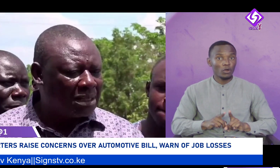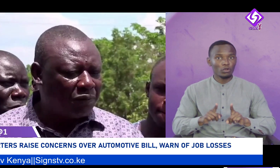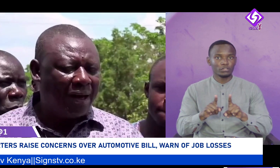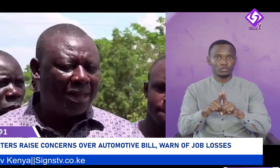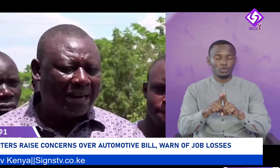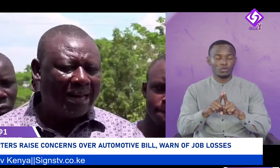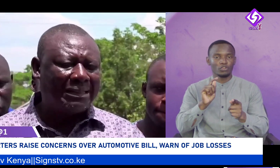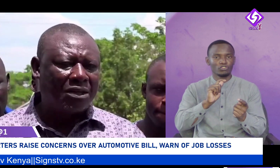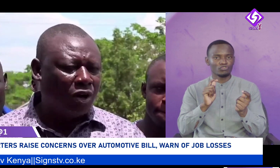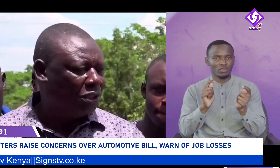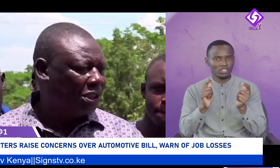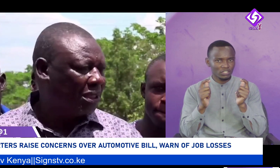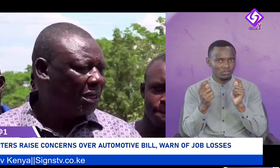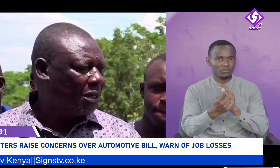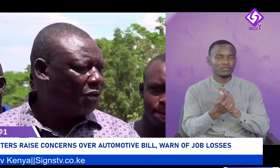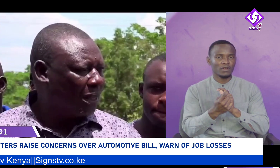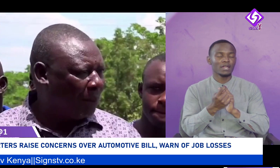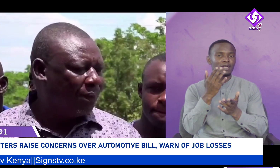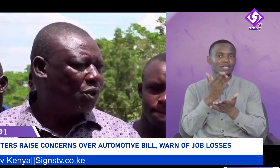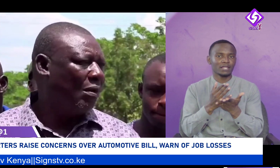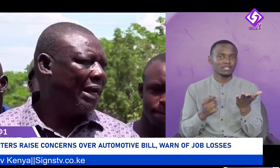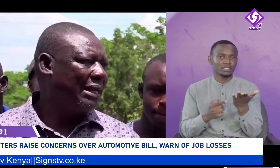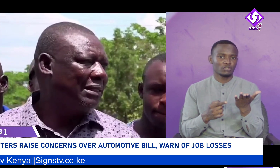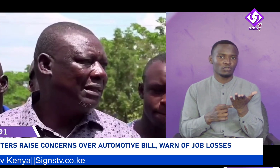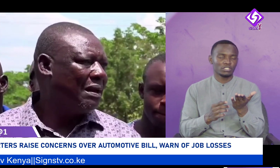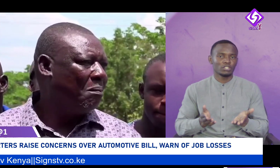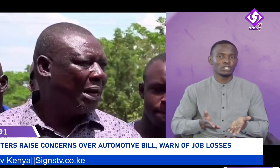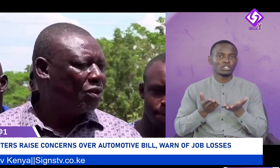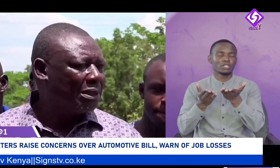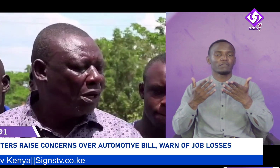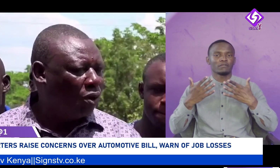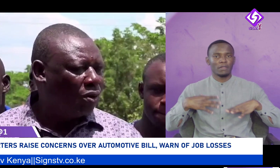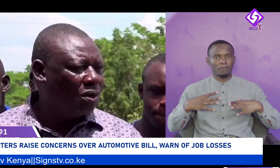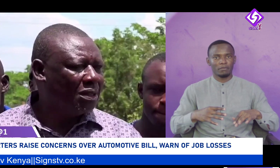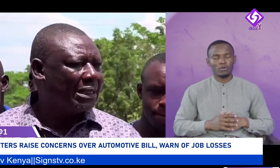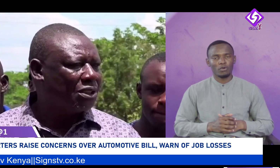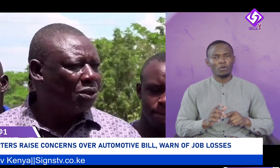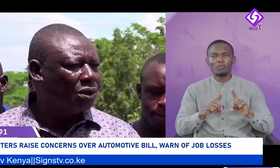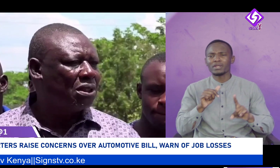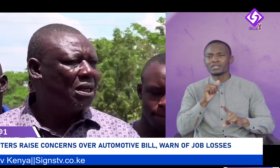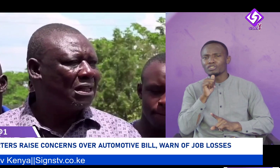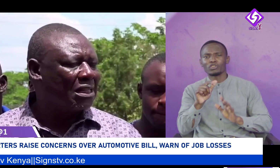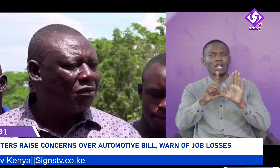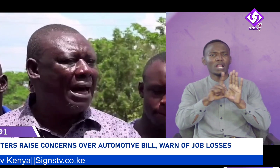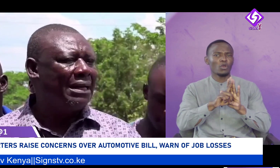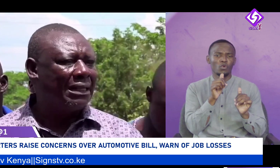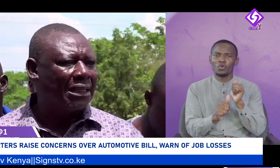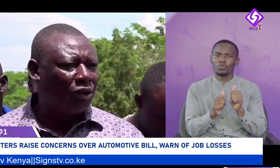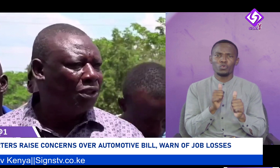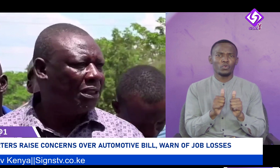transfer the real technology to the people, to our Kenyans, but not a law that is not transferring the technology.